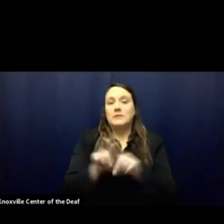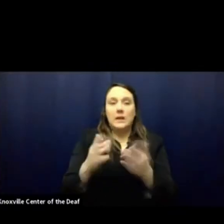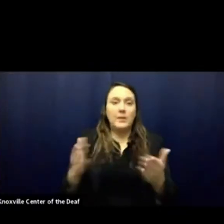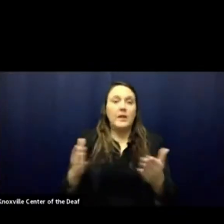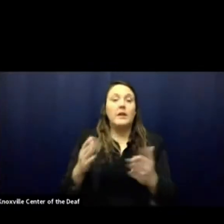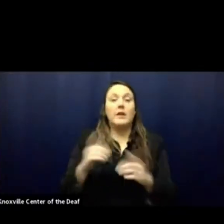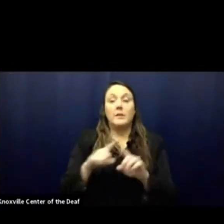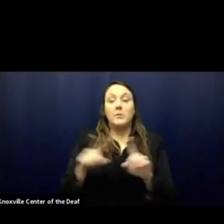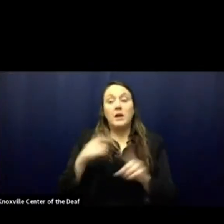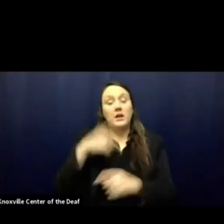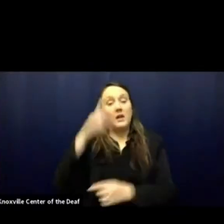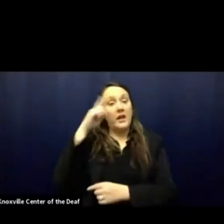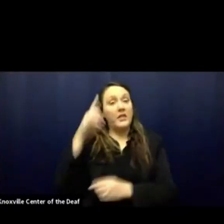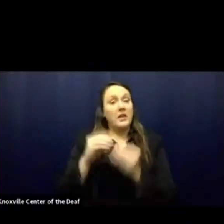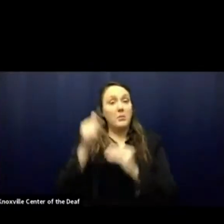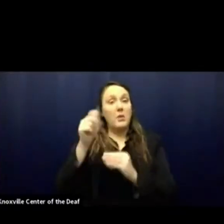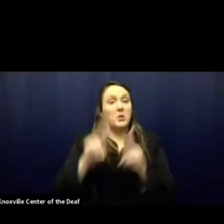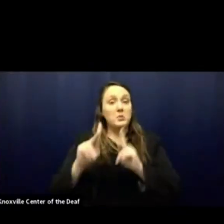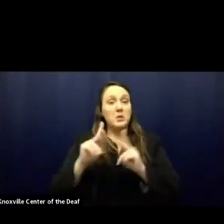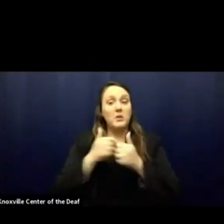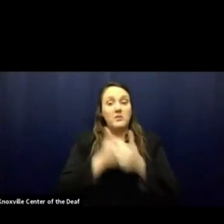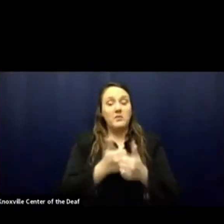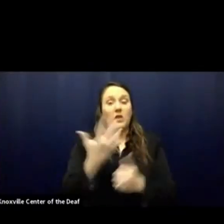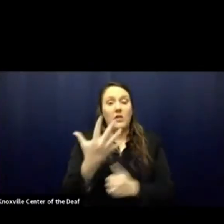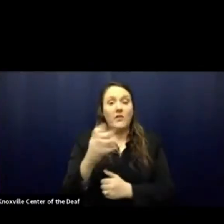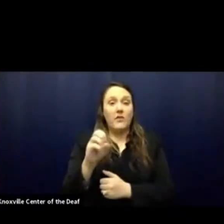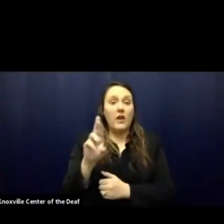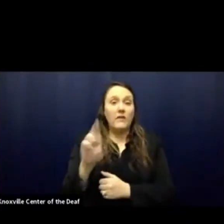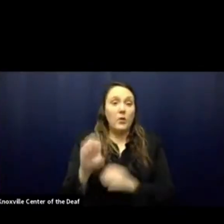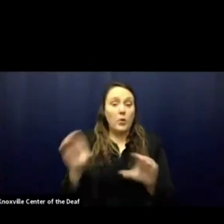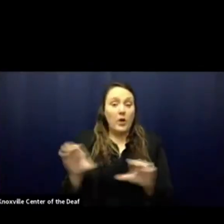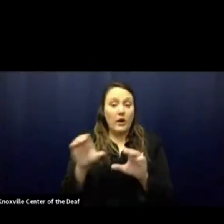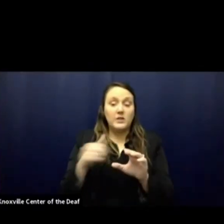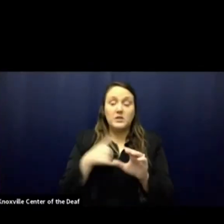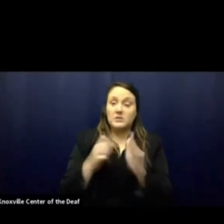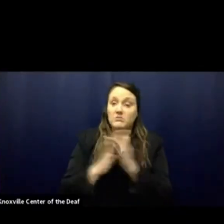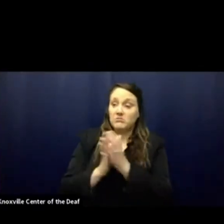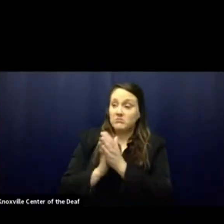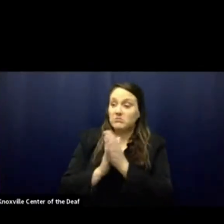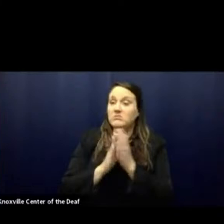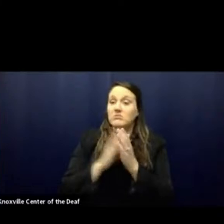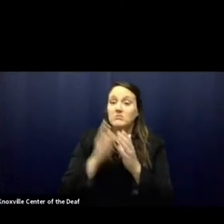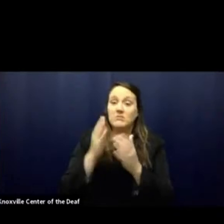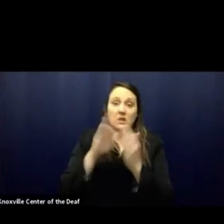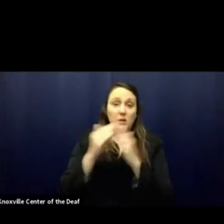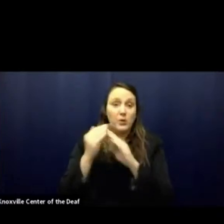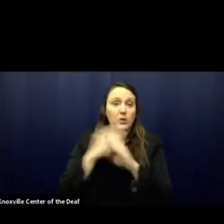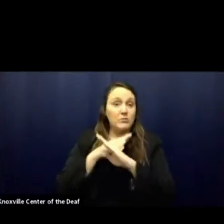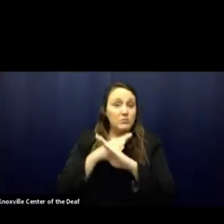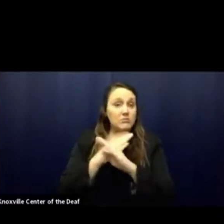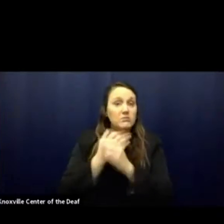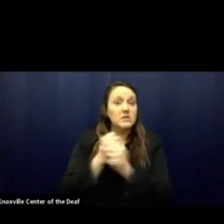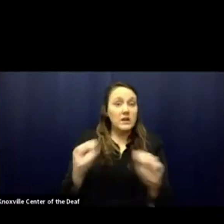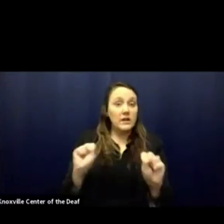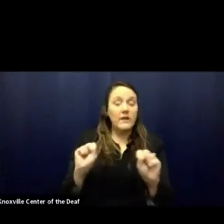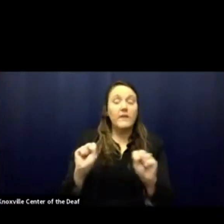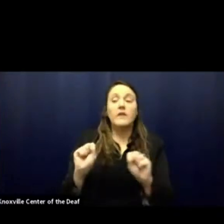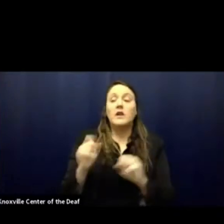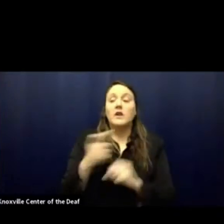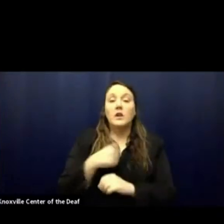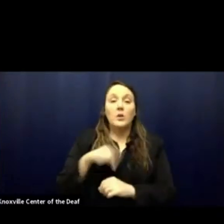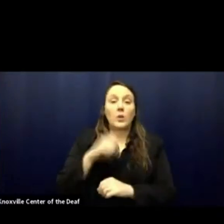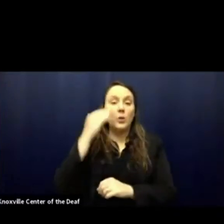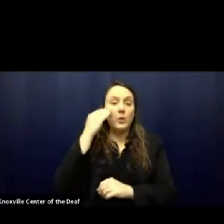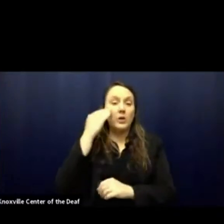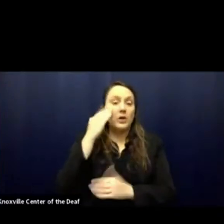And I applaud those folks who are doing that to help keep their communities safe and our communities safe. So, we do know that, well, there are